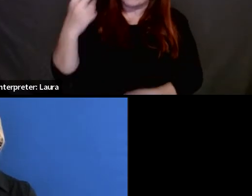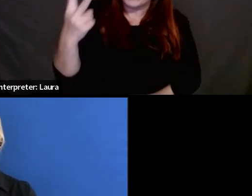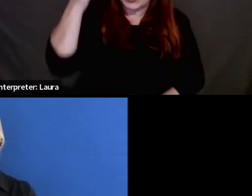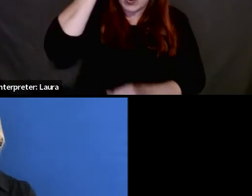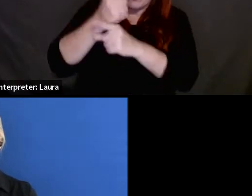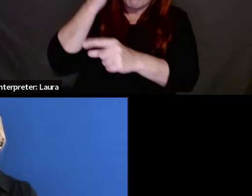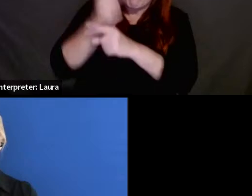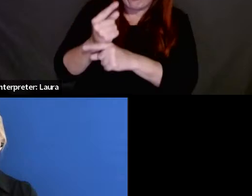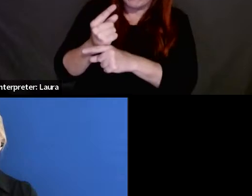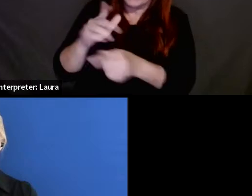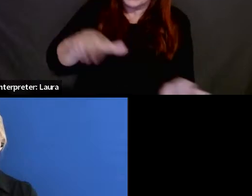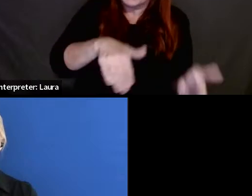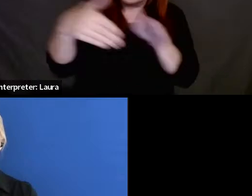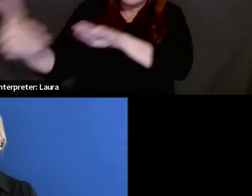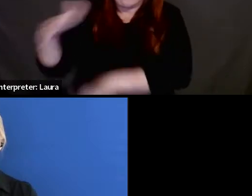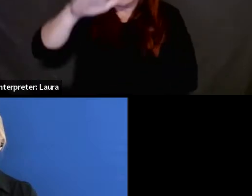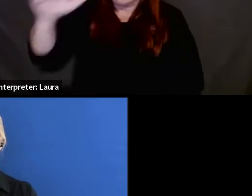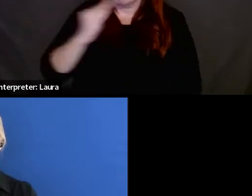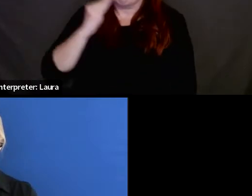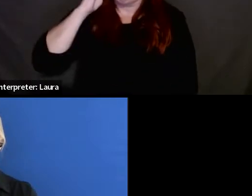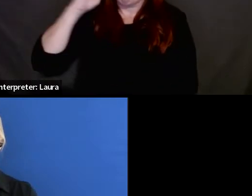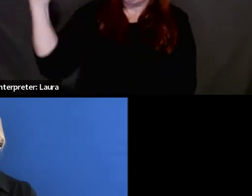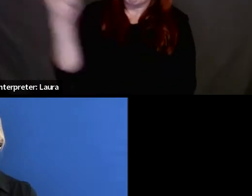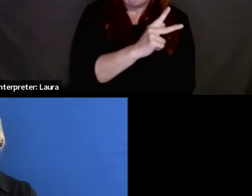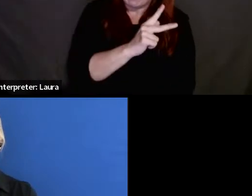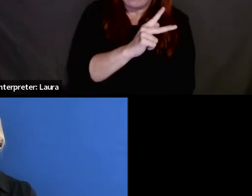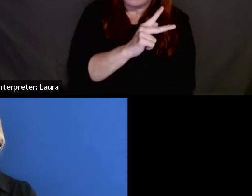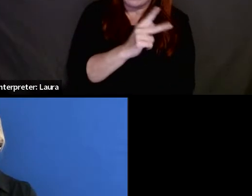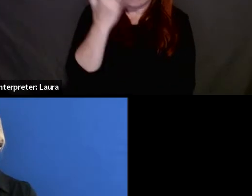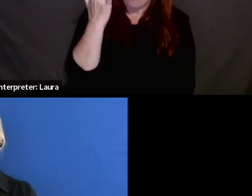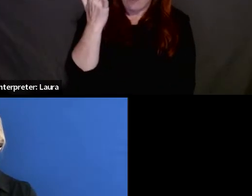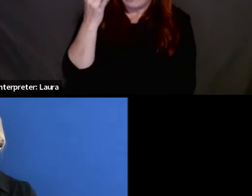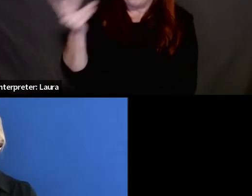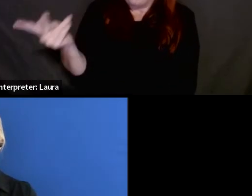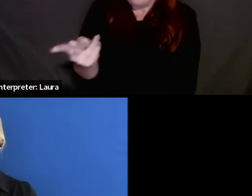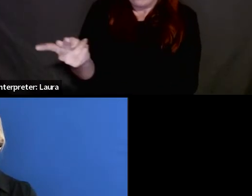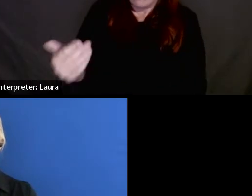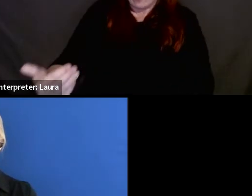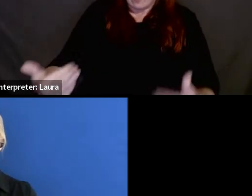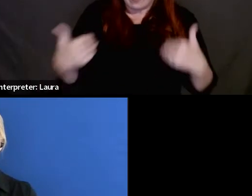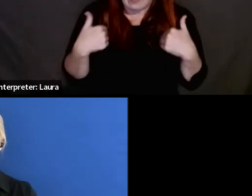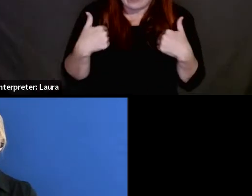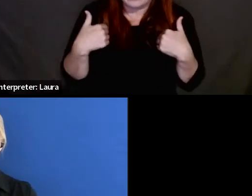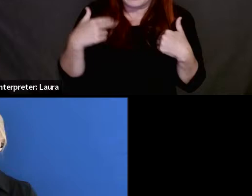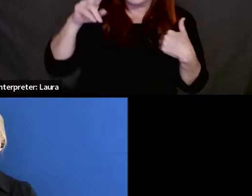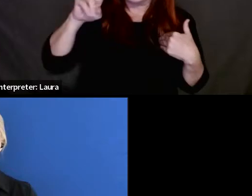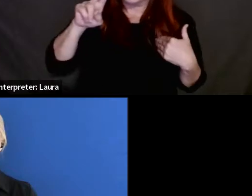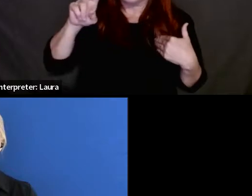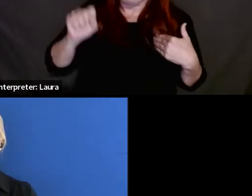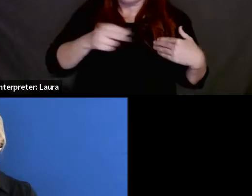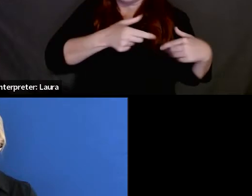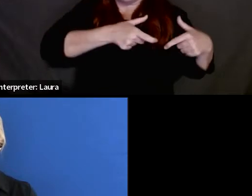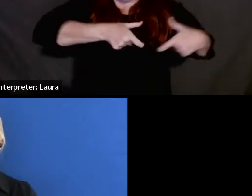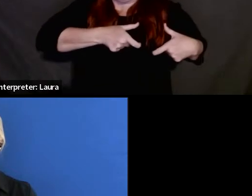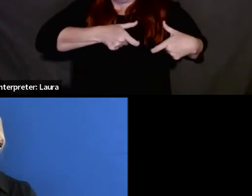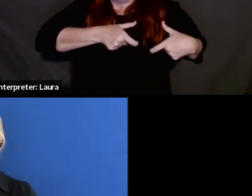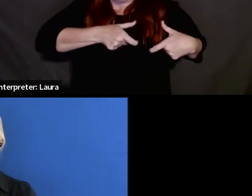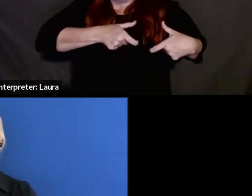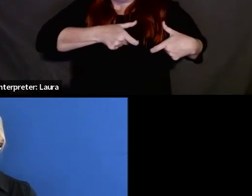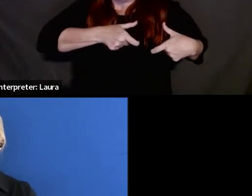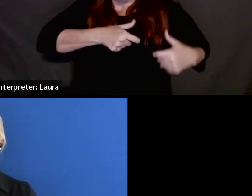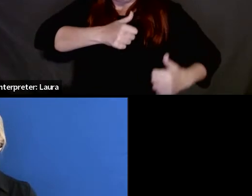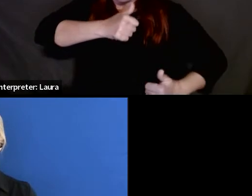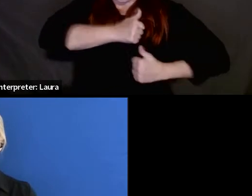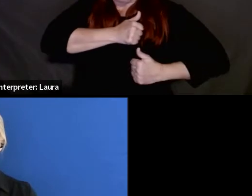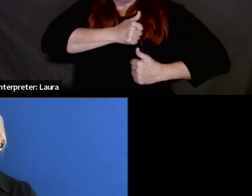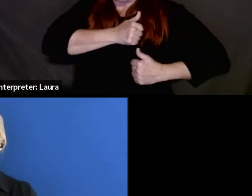who never came home. Because he had United States Army